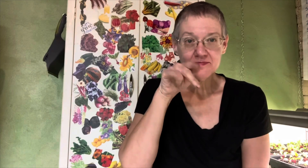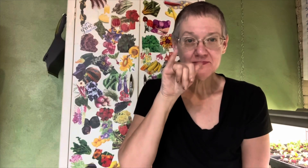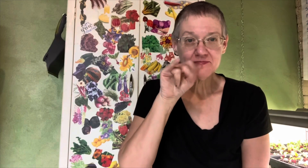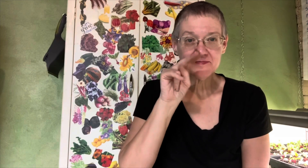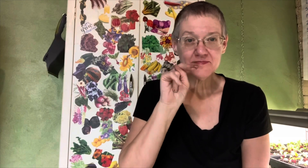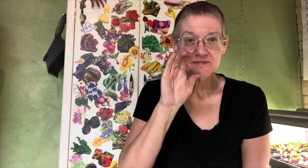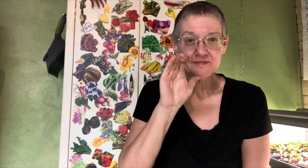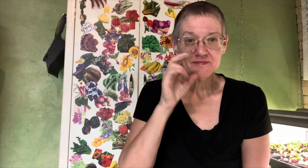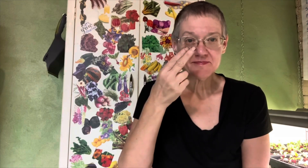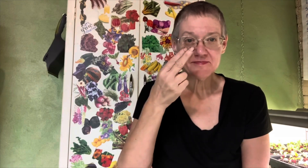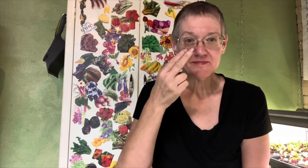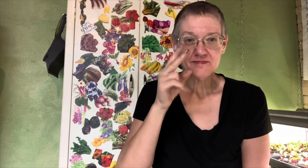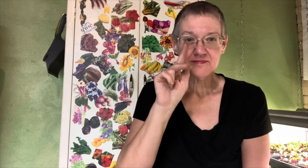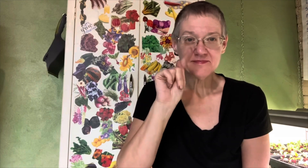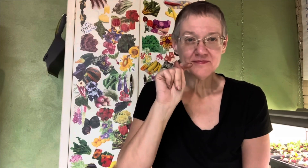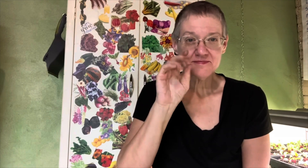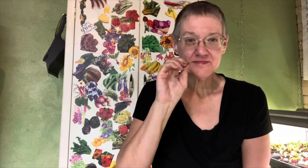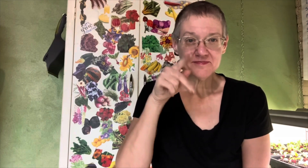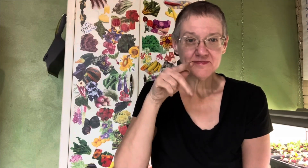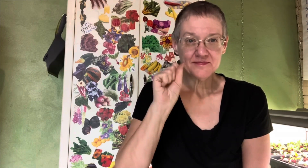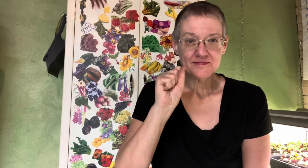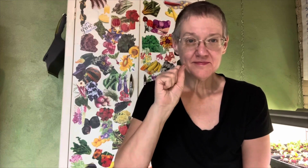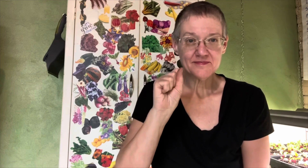Now we are going to pinch these back